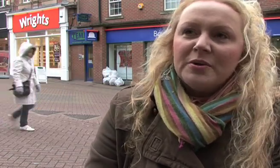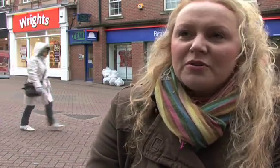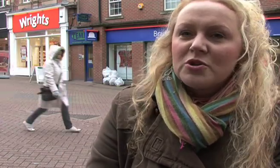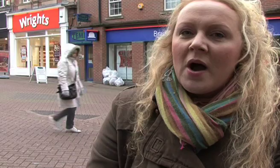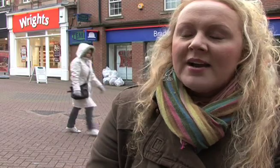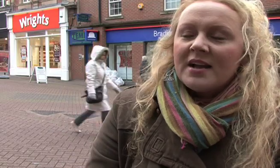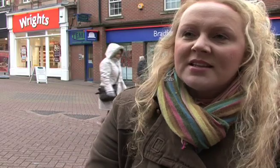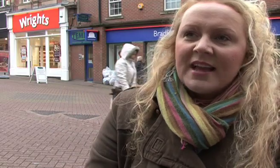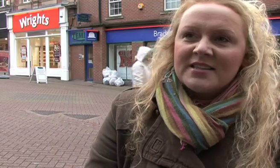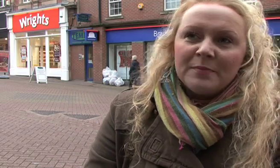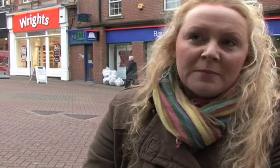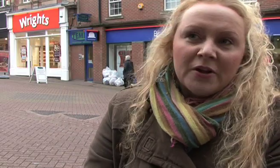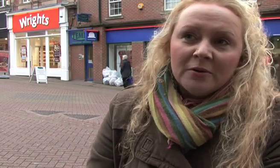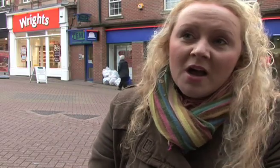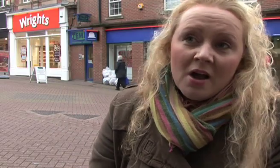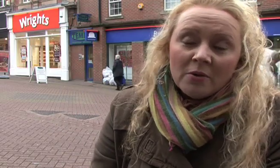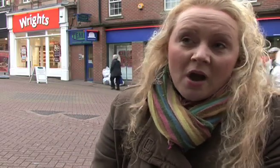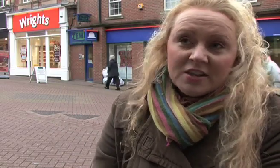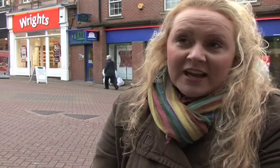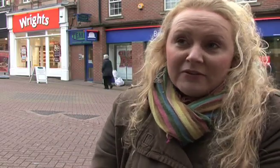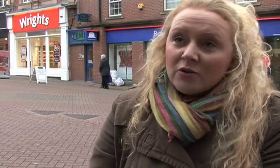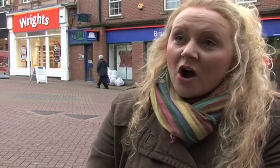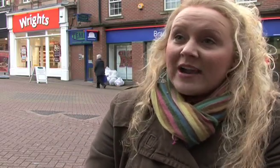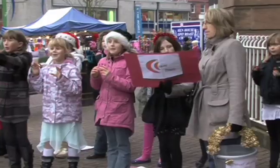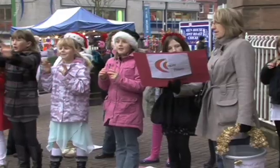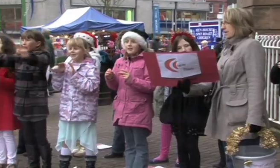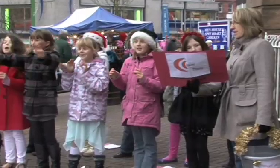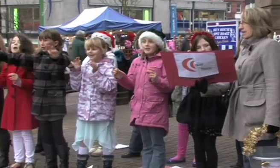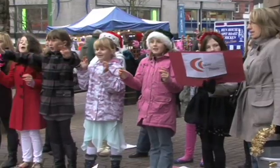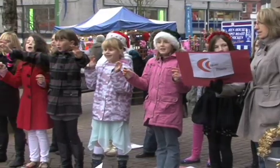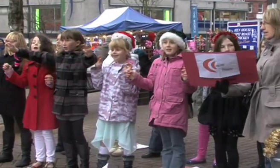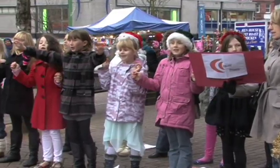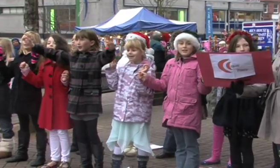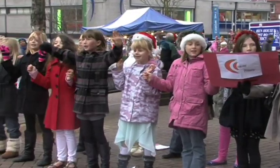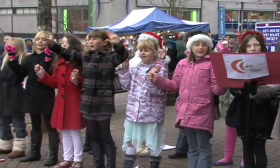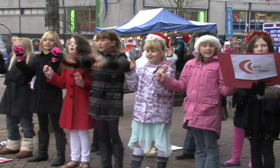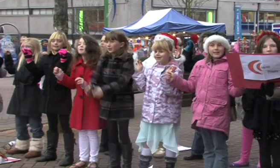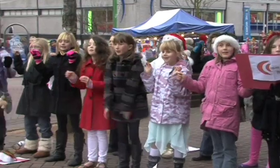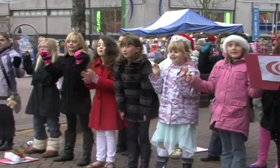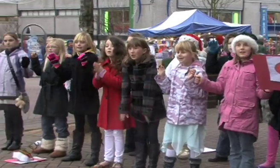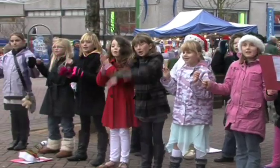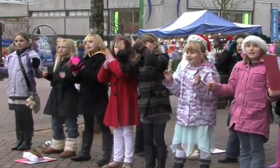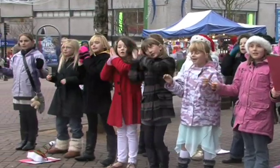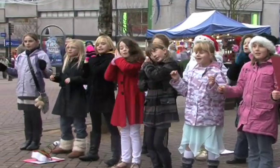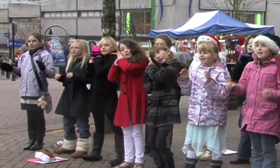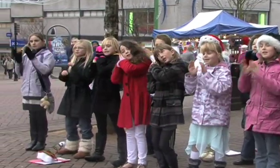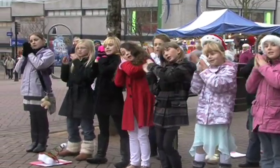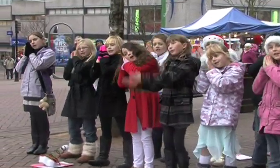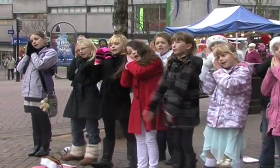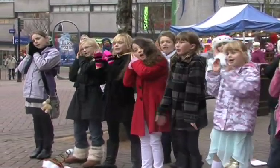doing. I it was quite nice in case there's any people who are hard of hearing or can't hear at all can actually benefit from our singing. know what we're singing. Well, I